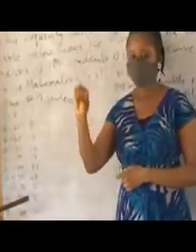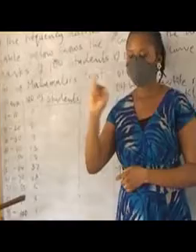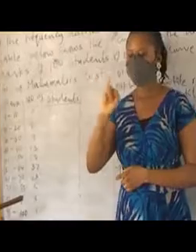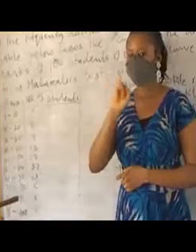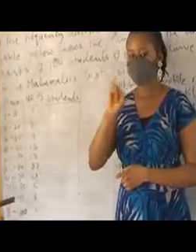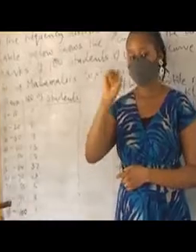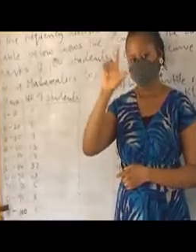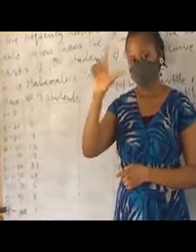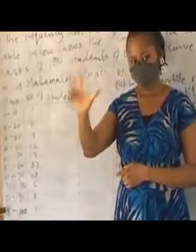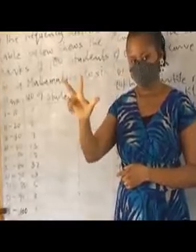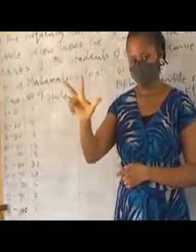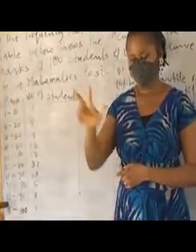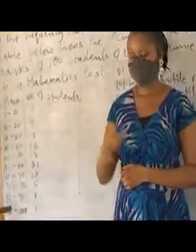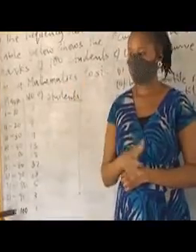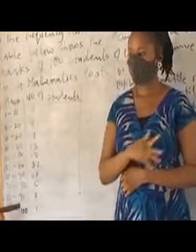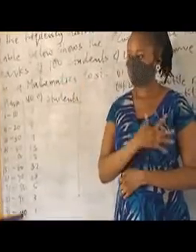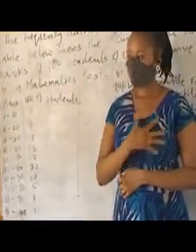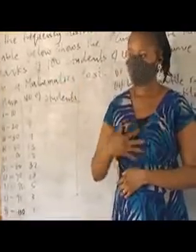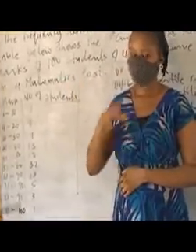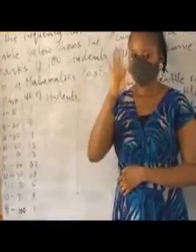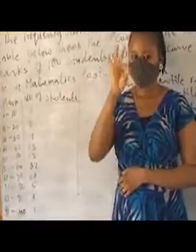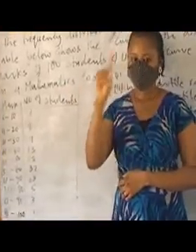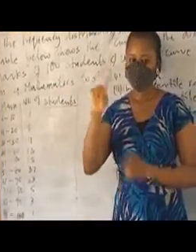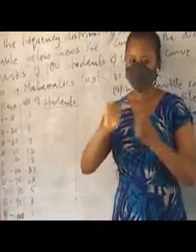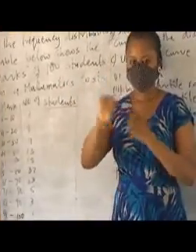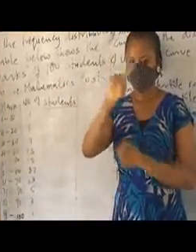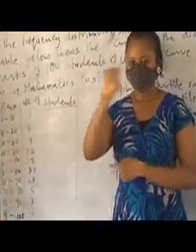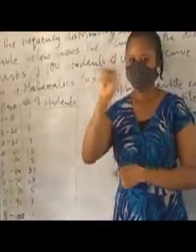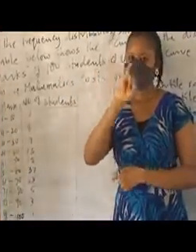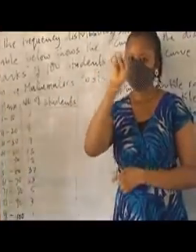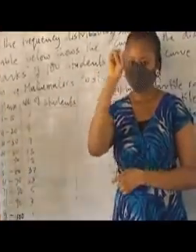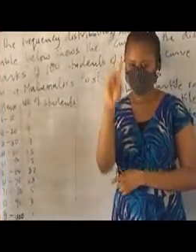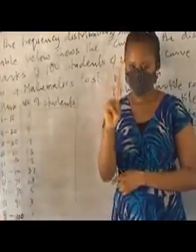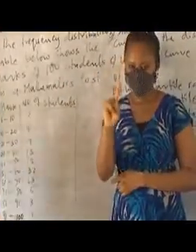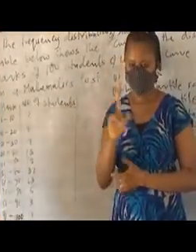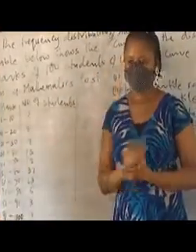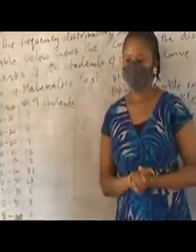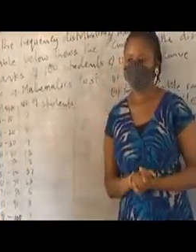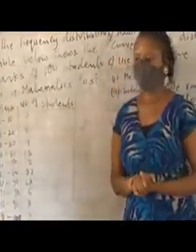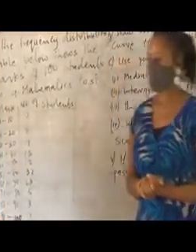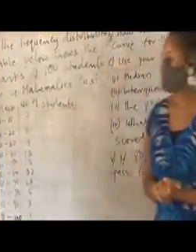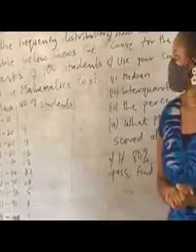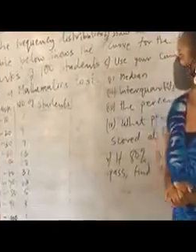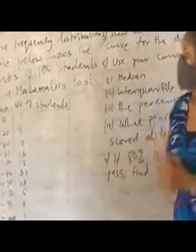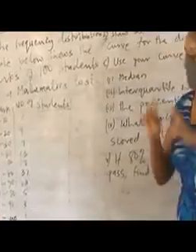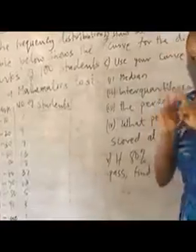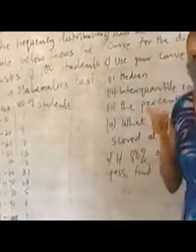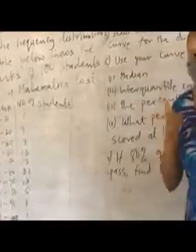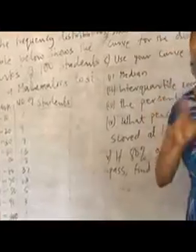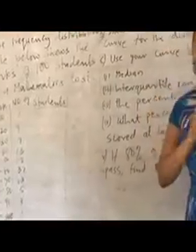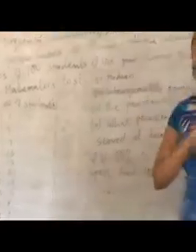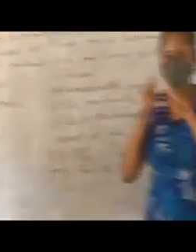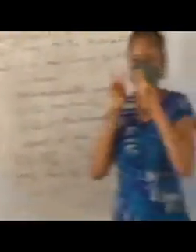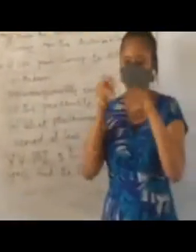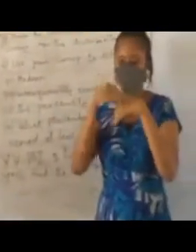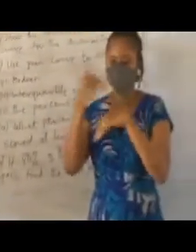93. Then 91 to 100, you have 1. So let us look at the questions that